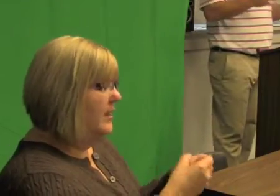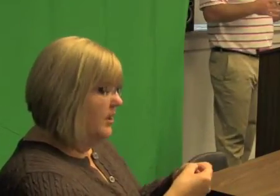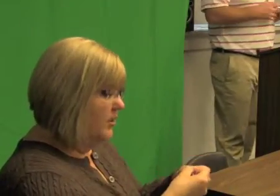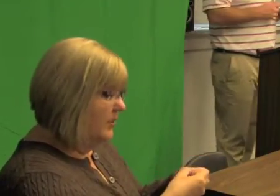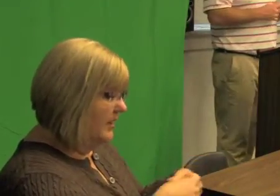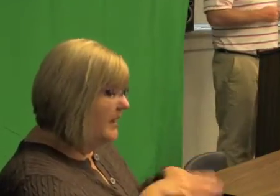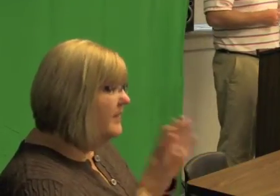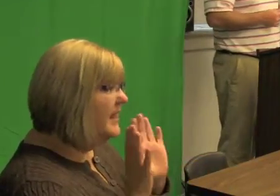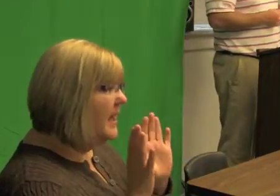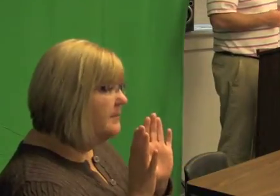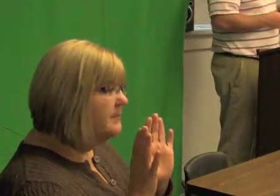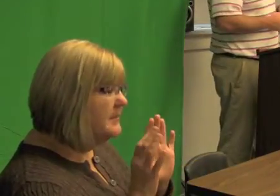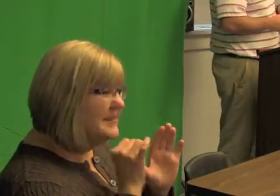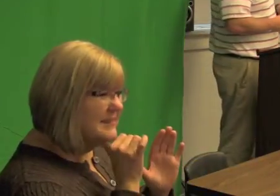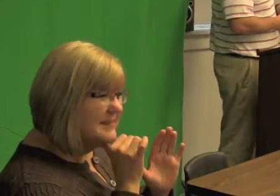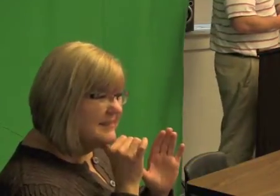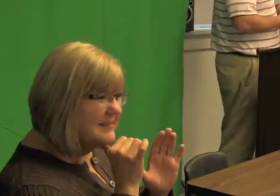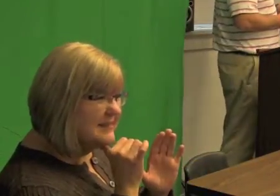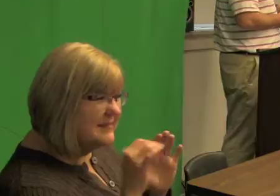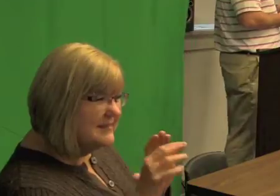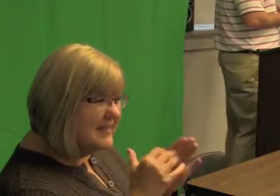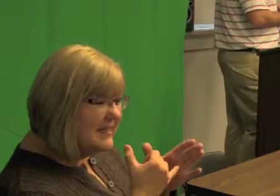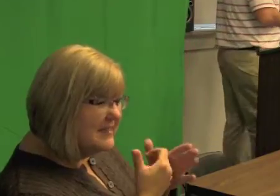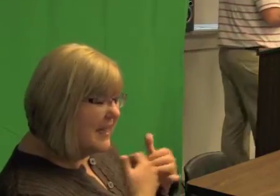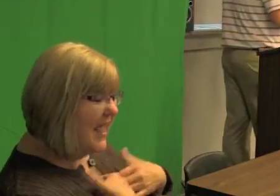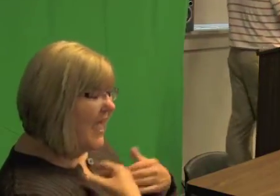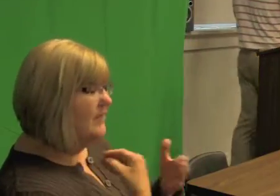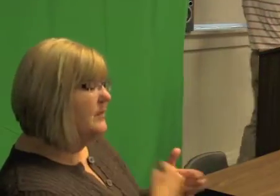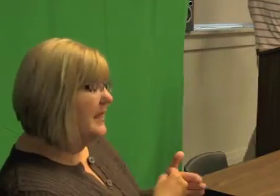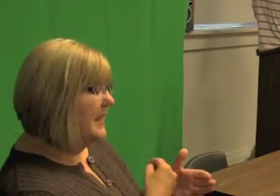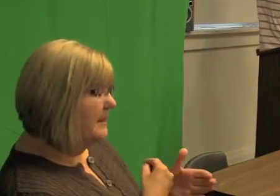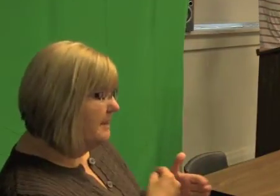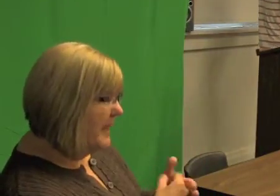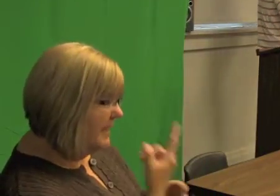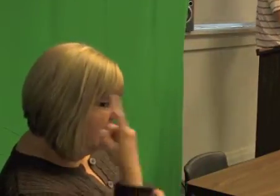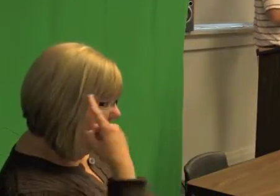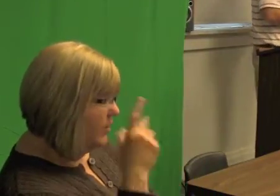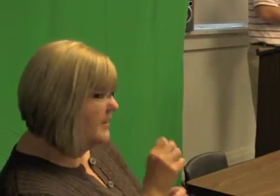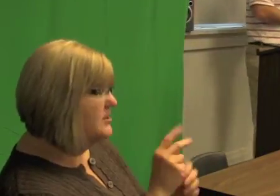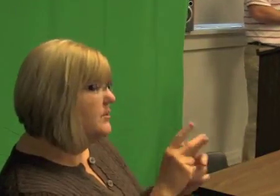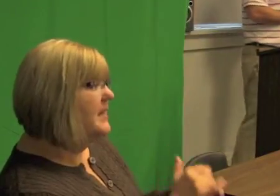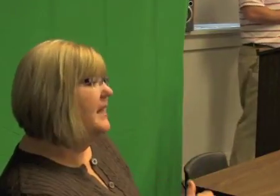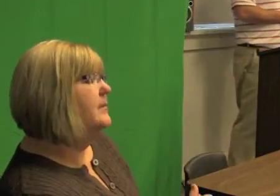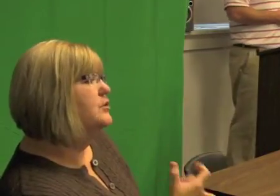up? Does it have to be money? Do you have to be giving up money for it to be an opportunity cost?